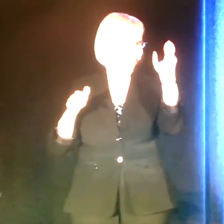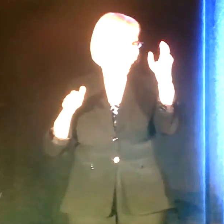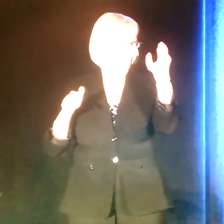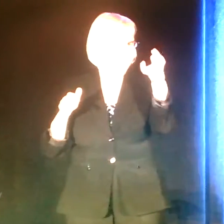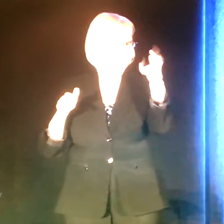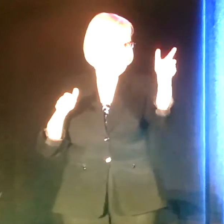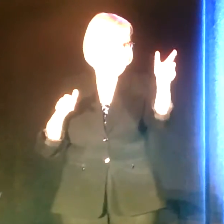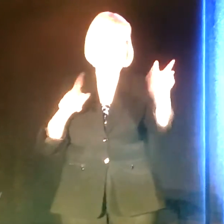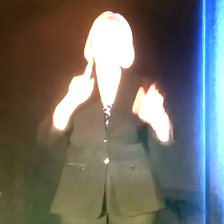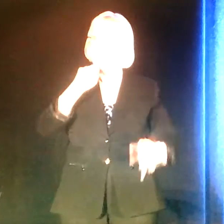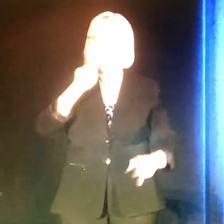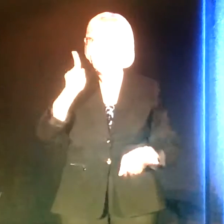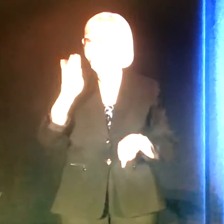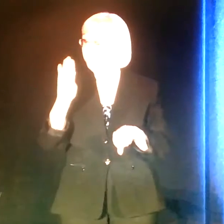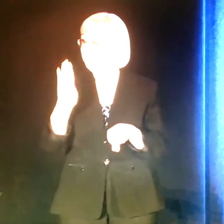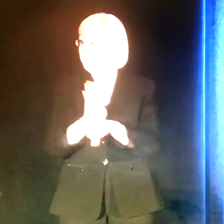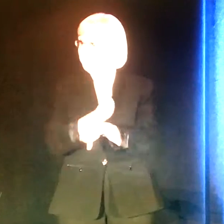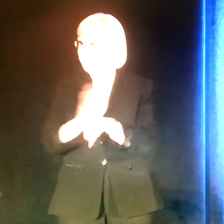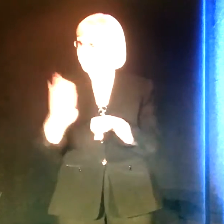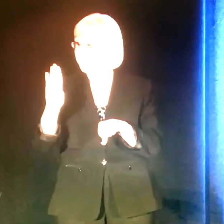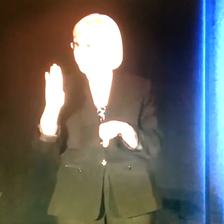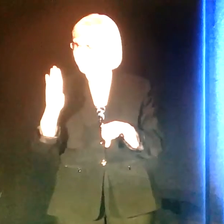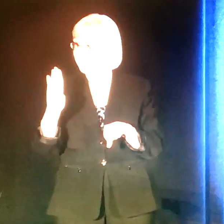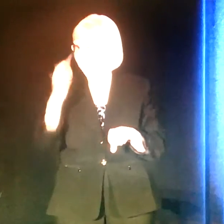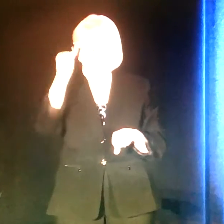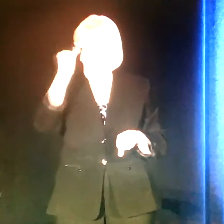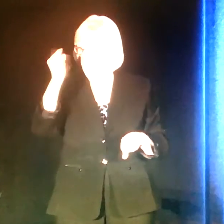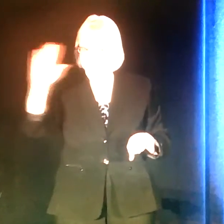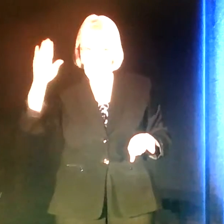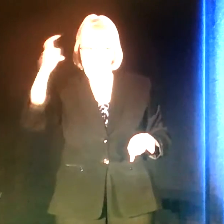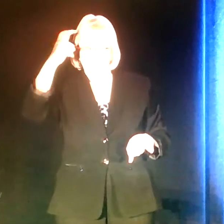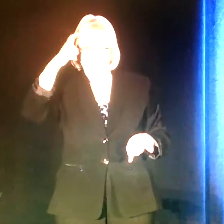And the pitcher throws with both hands. For real.